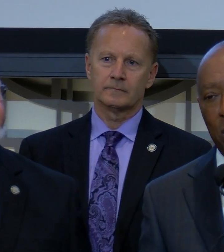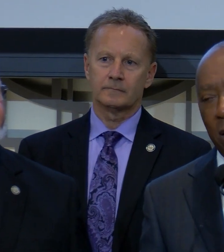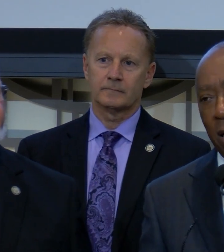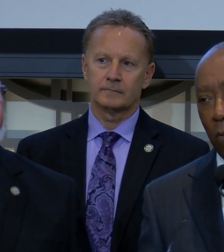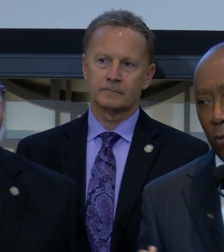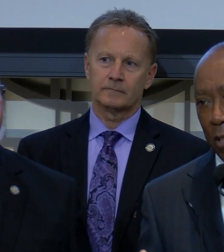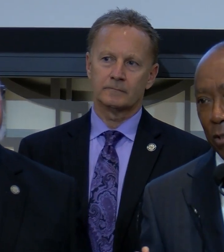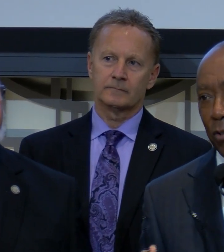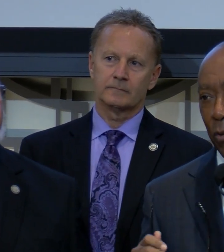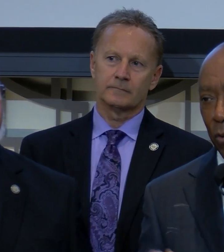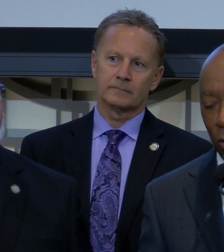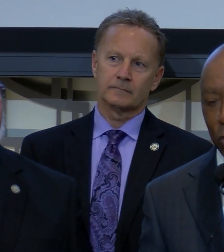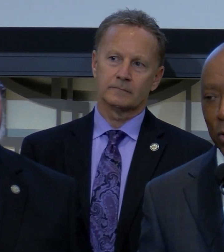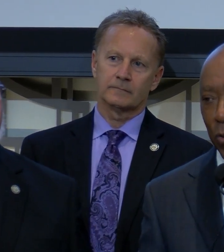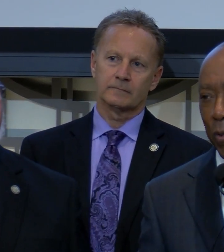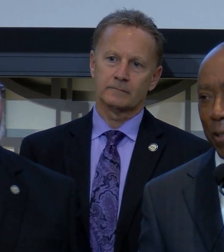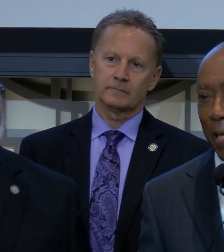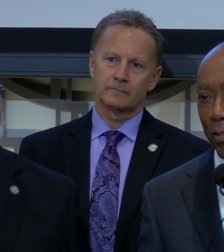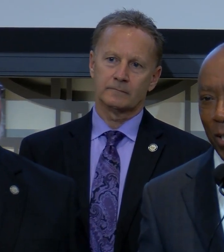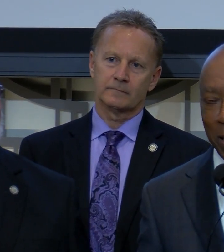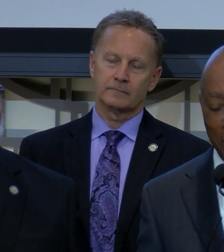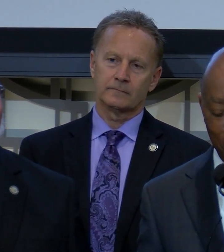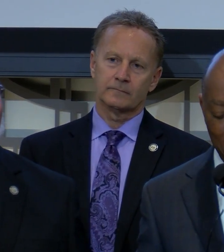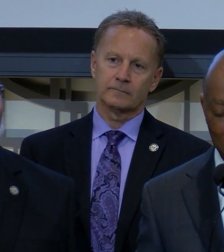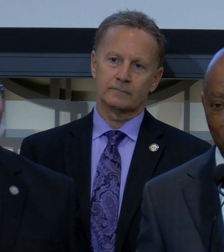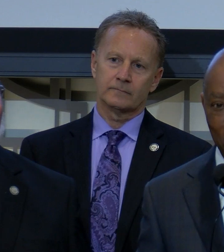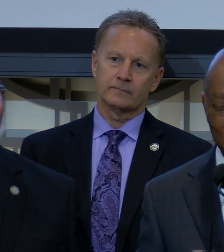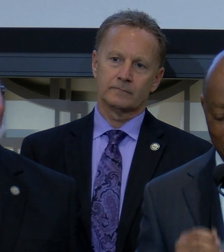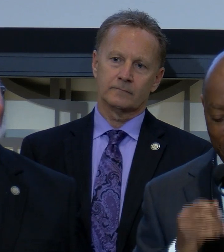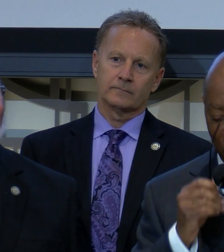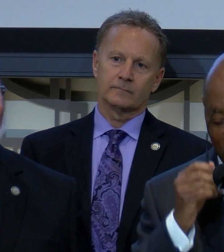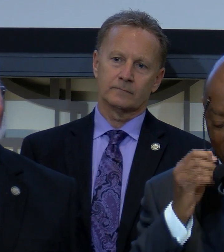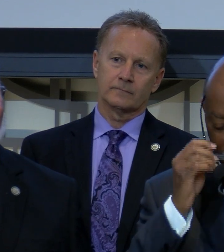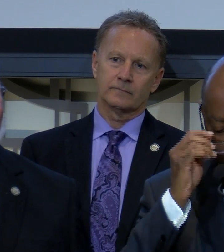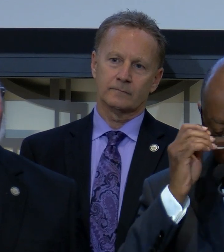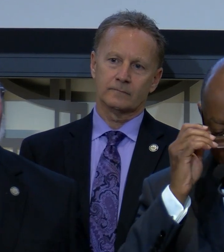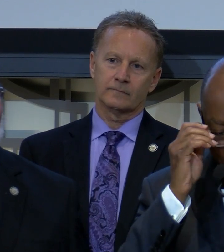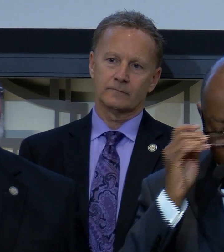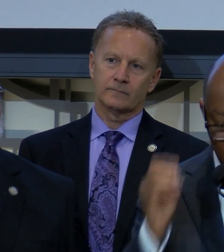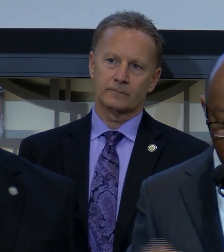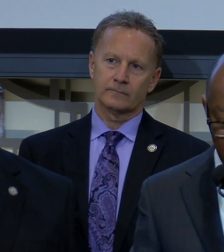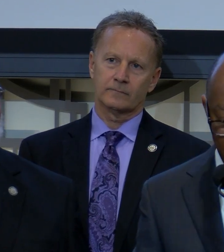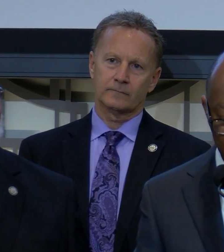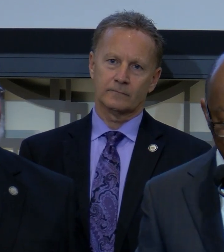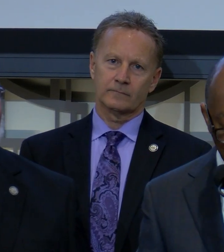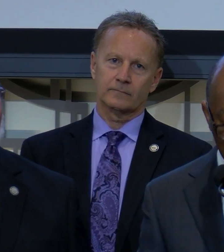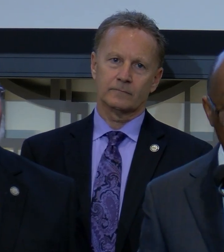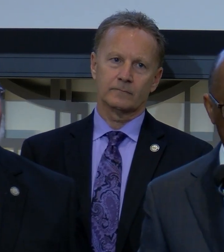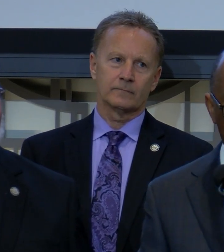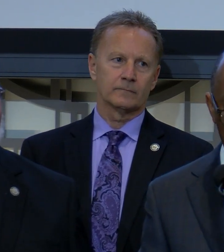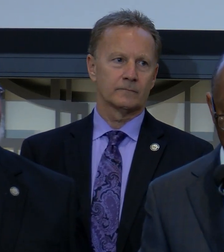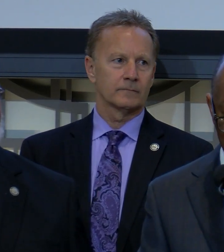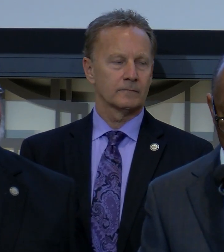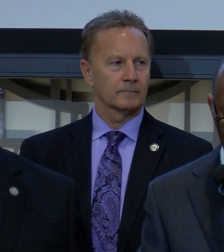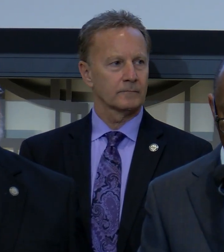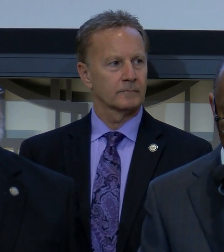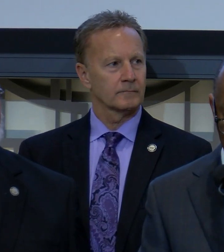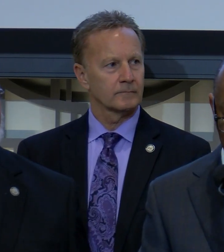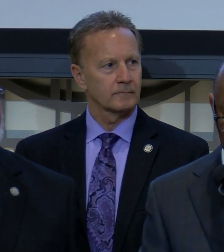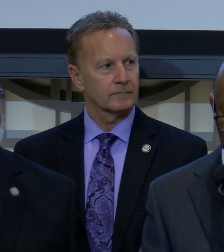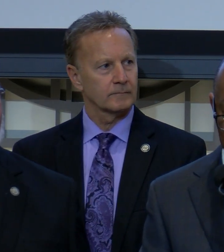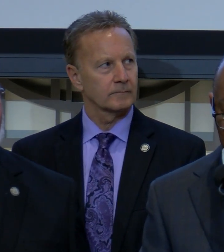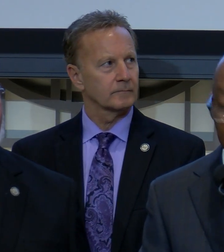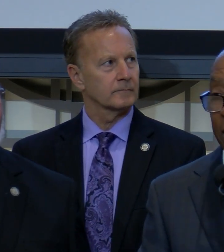in our region. So the grocery stores are not shutting down. Let me be very, very clear on that. The second point that I